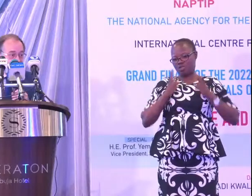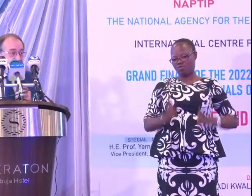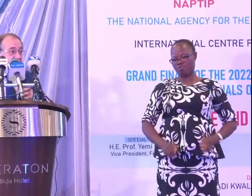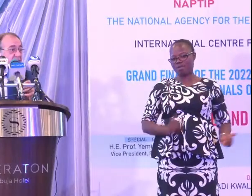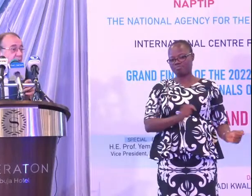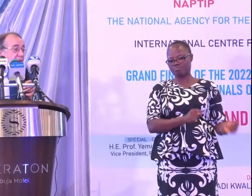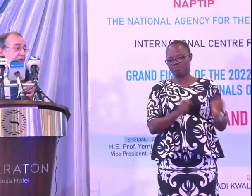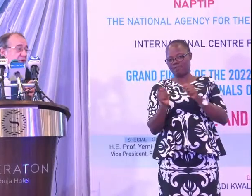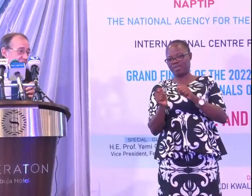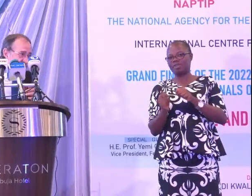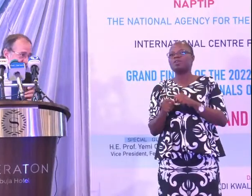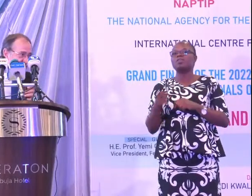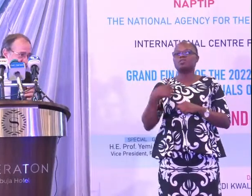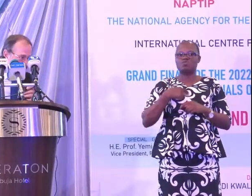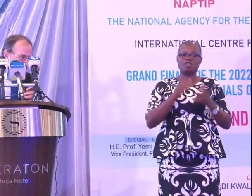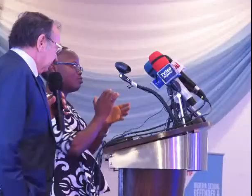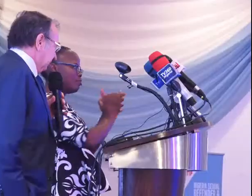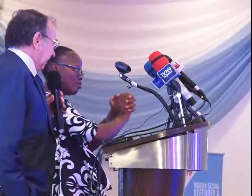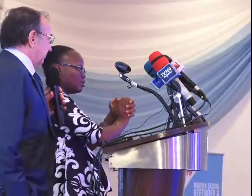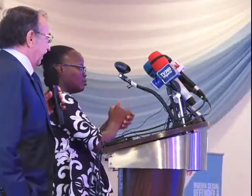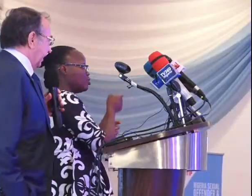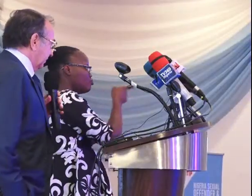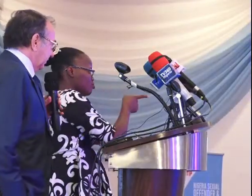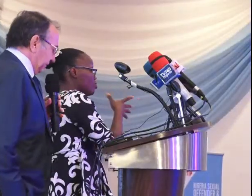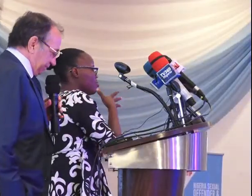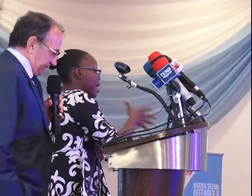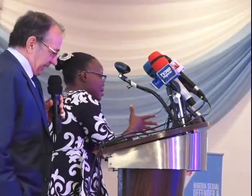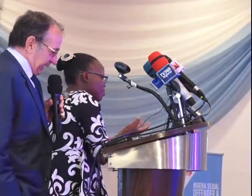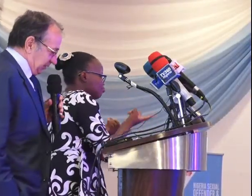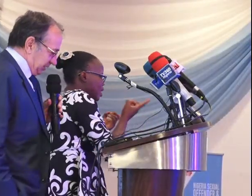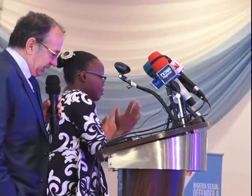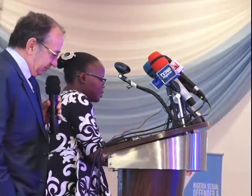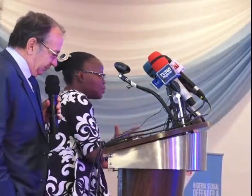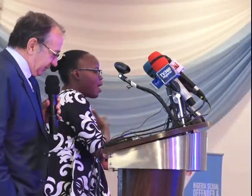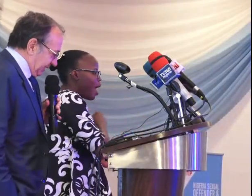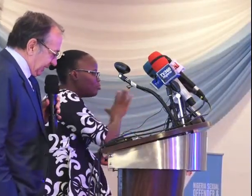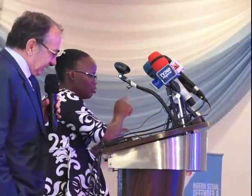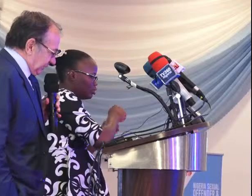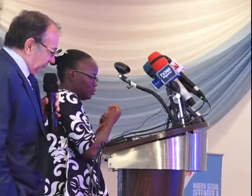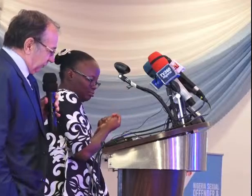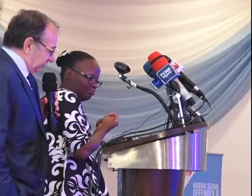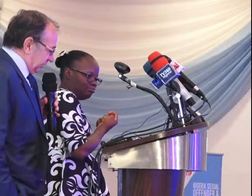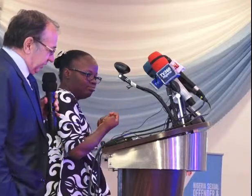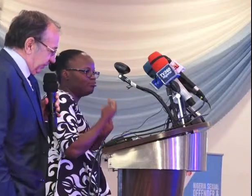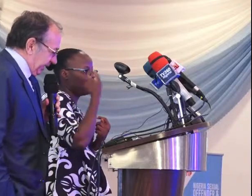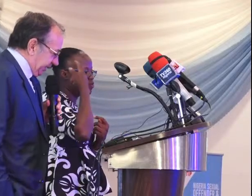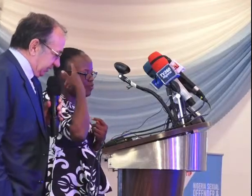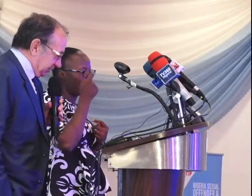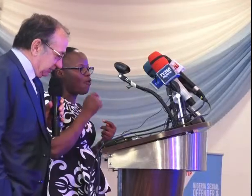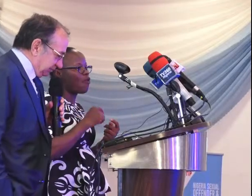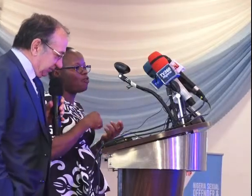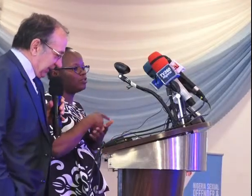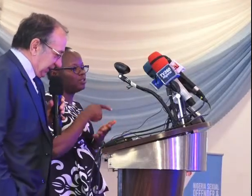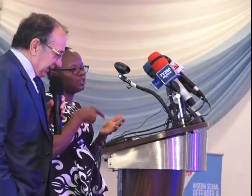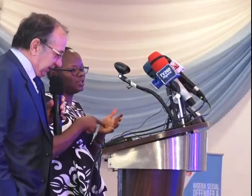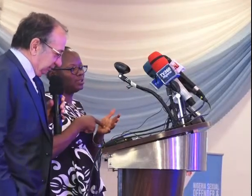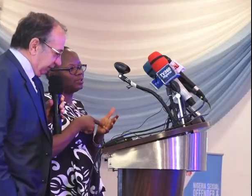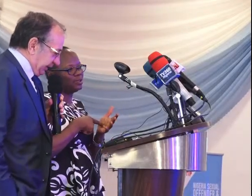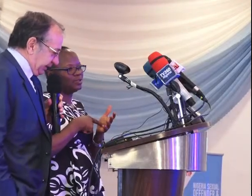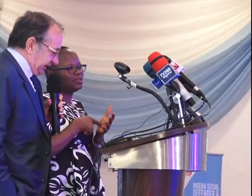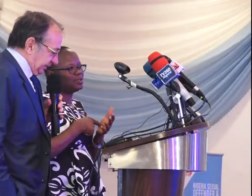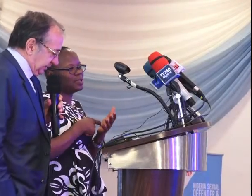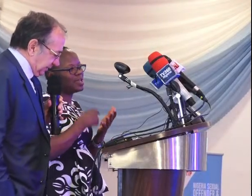Trafficking. We congratulate you, Madam Director, and your team for your determination